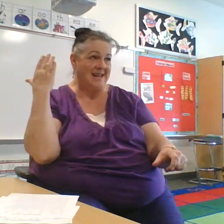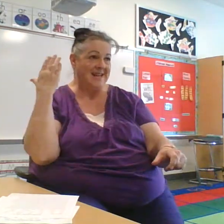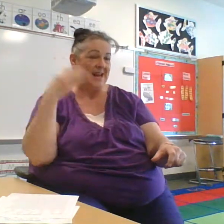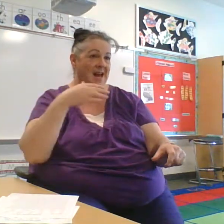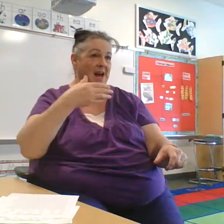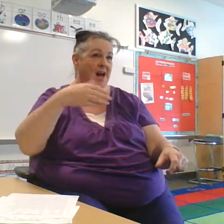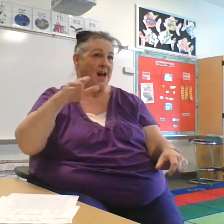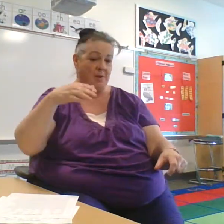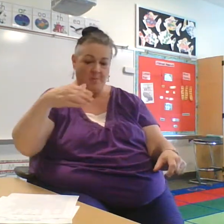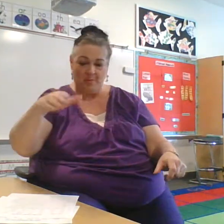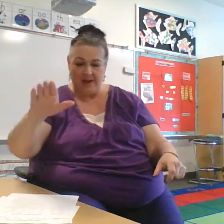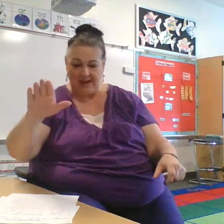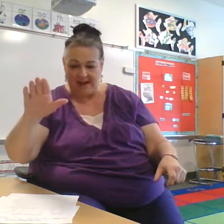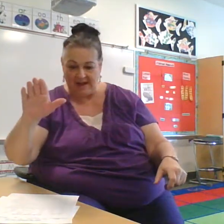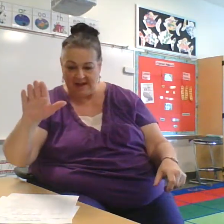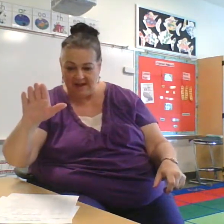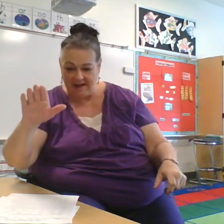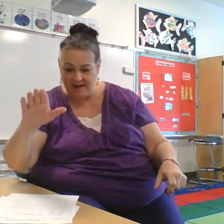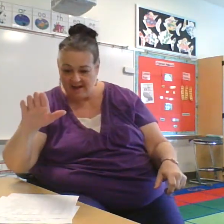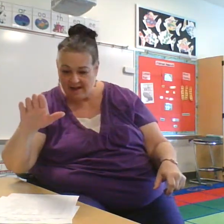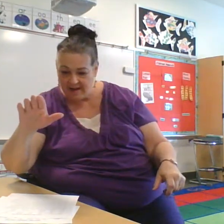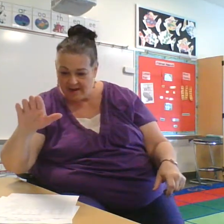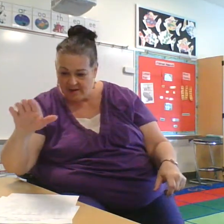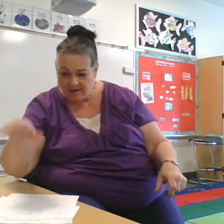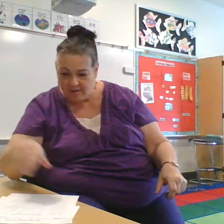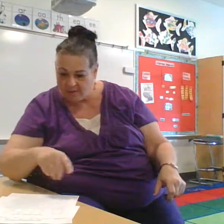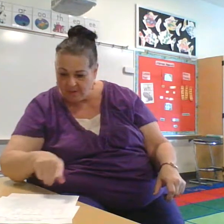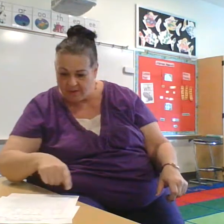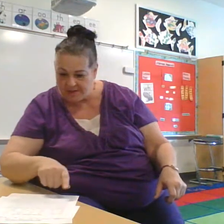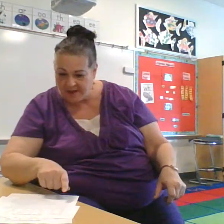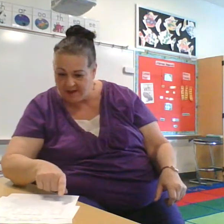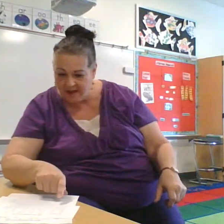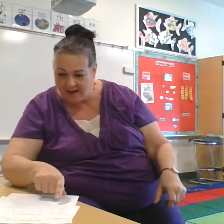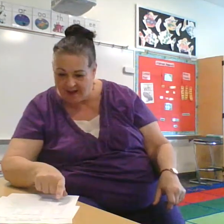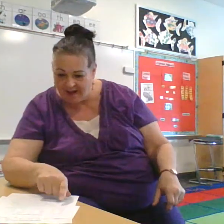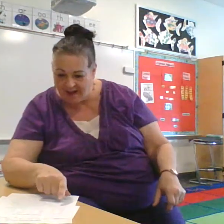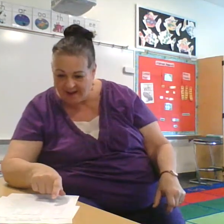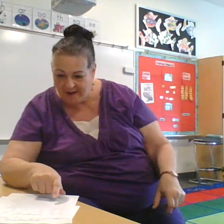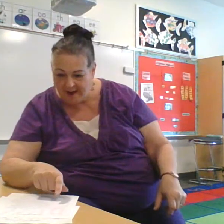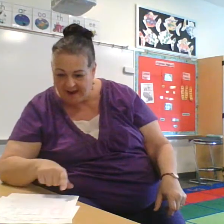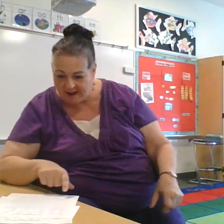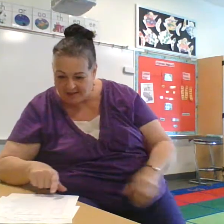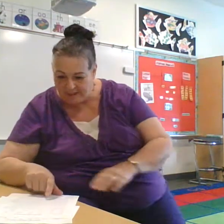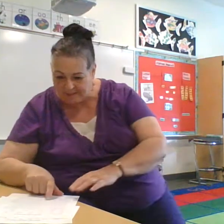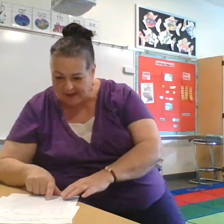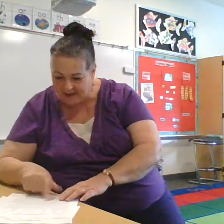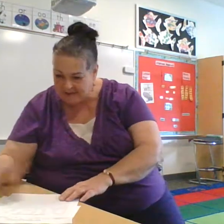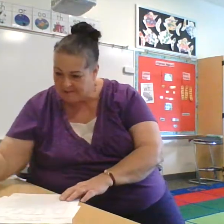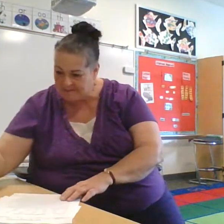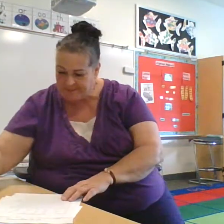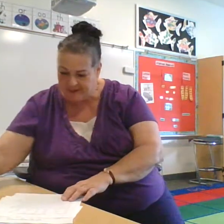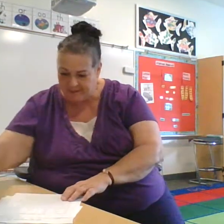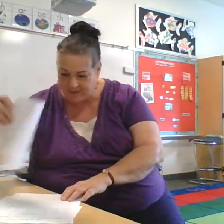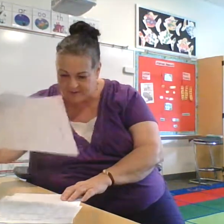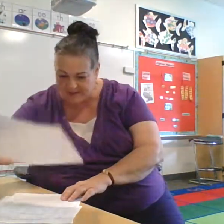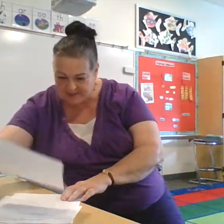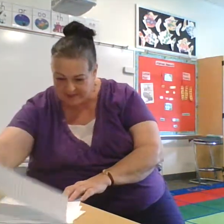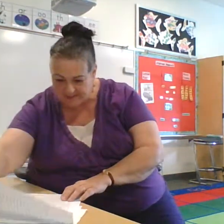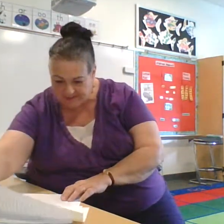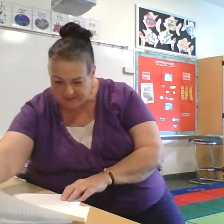ran away. From Where was I? I lost my place. Let me use this. Oh,